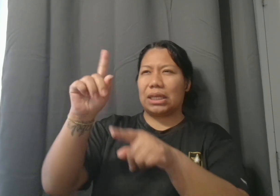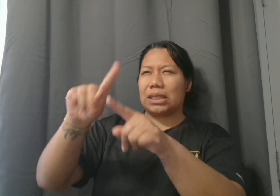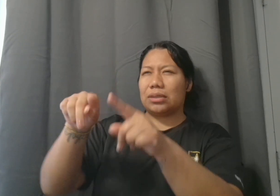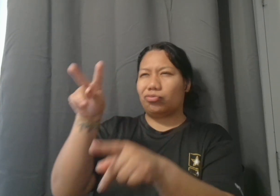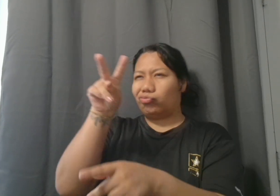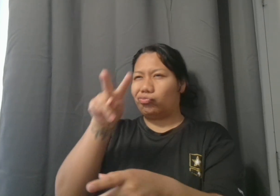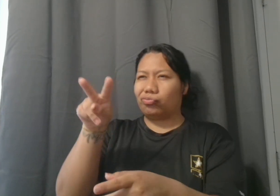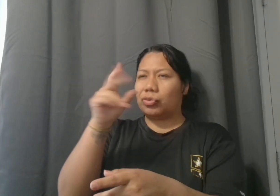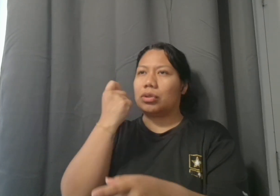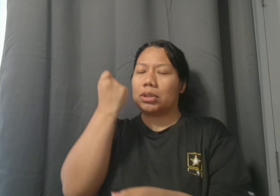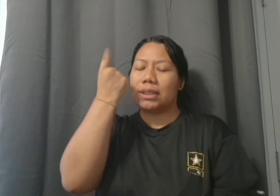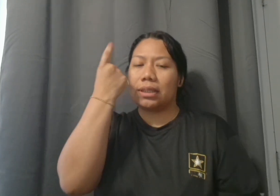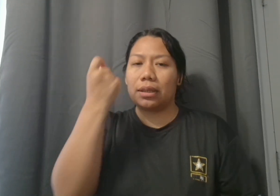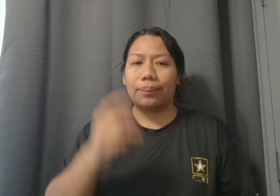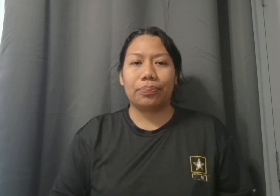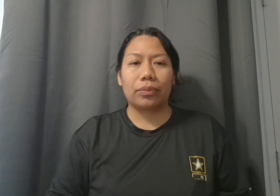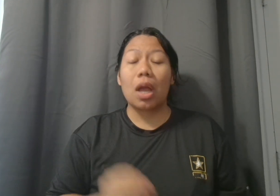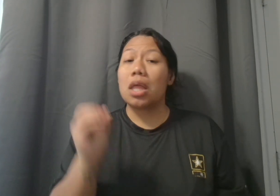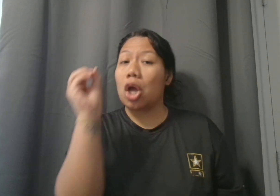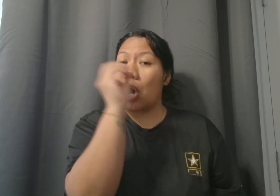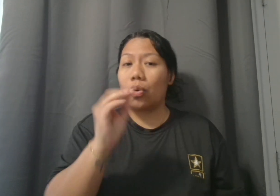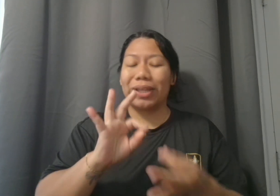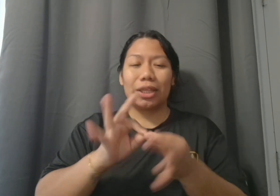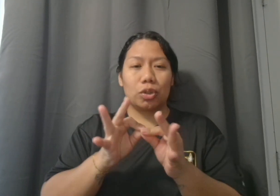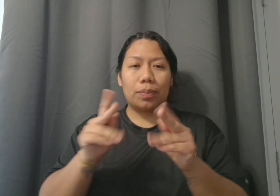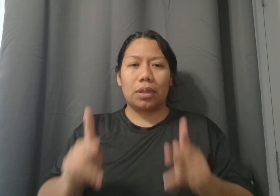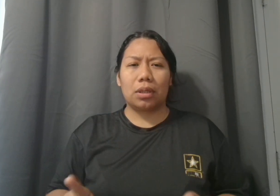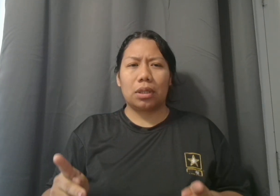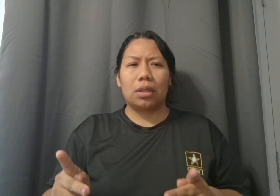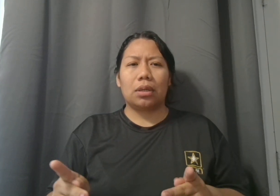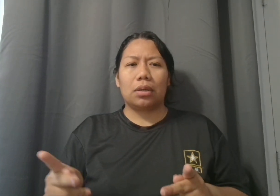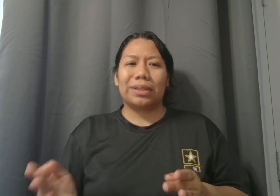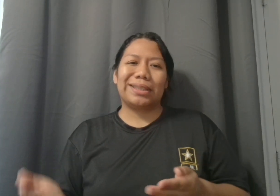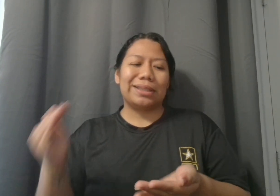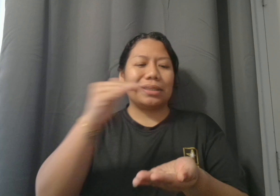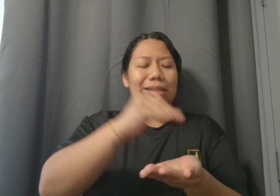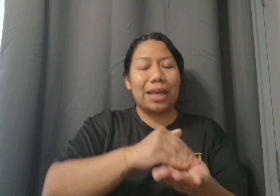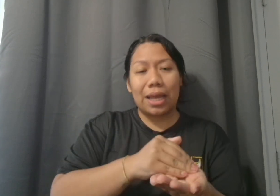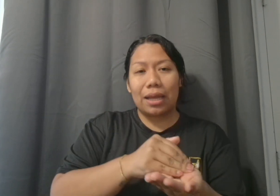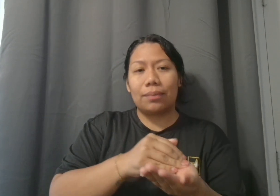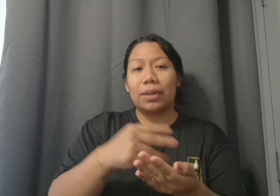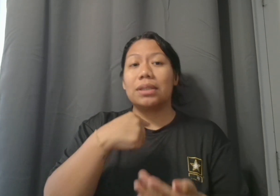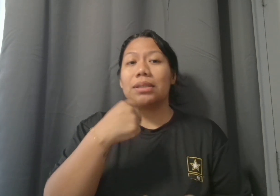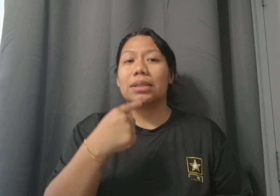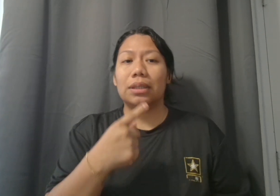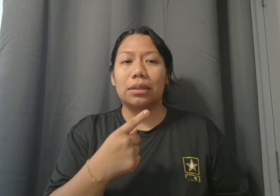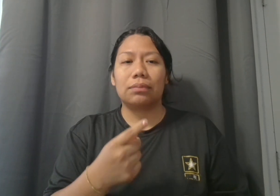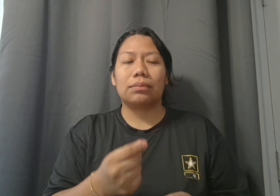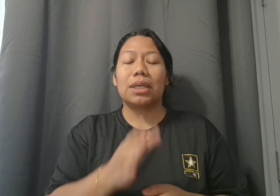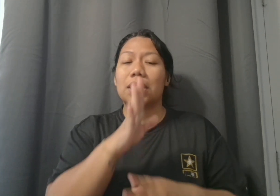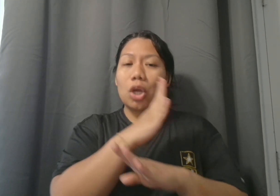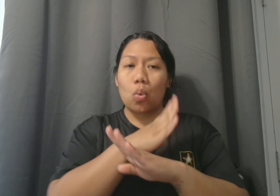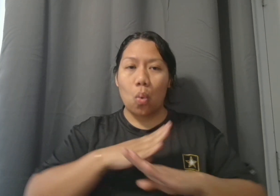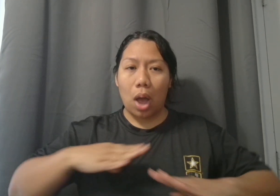The oral interpreter repeats, usually verbatim and usually silently, what a